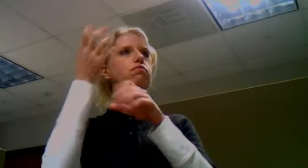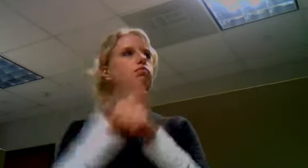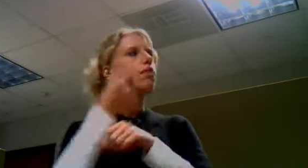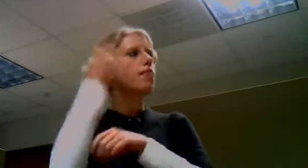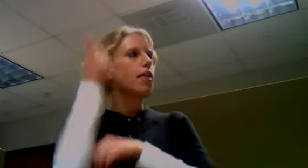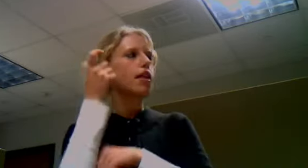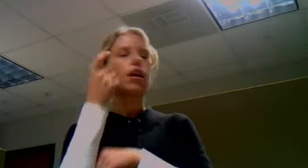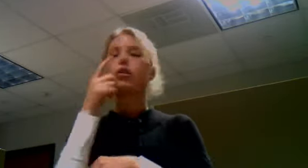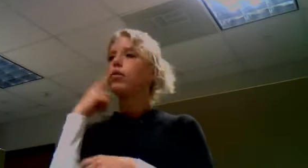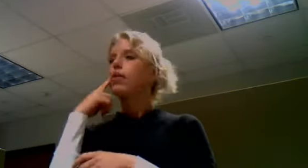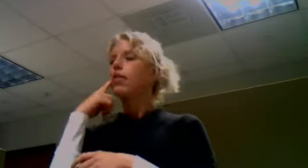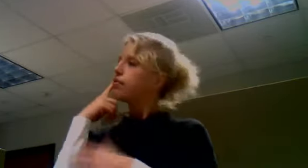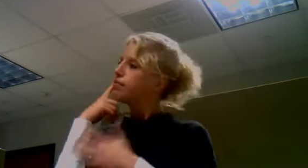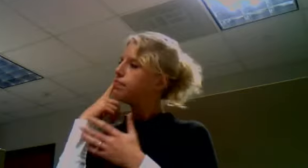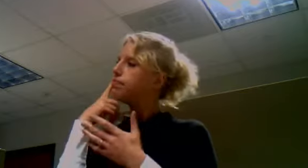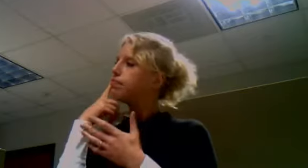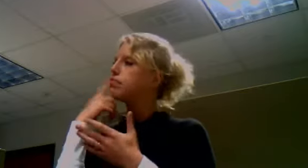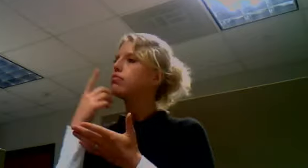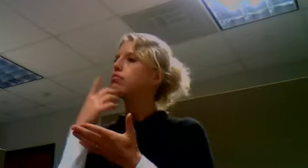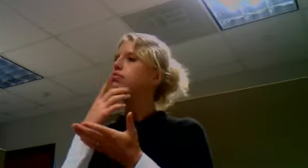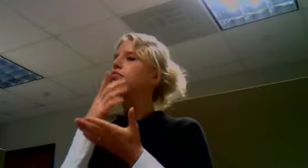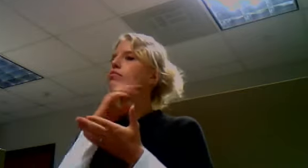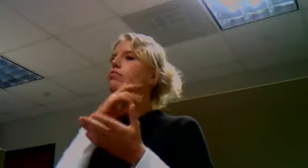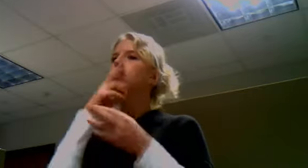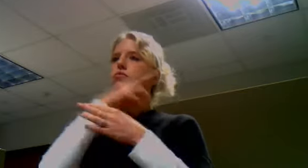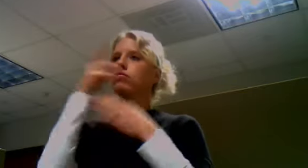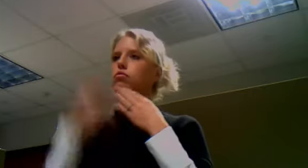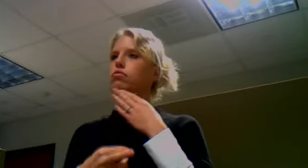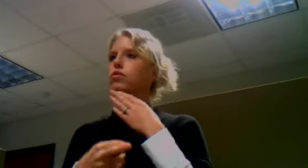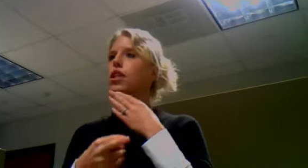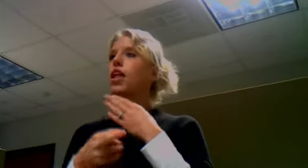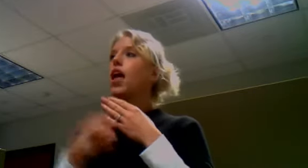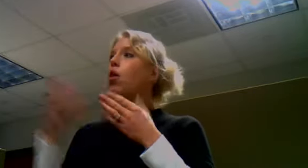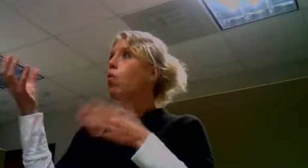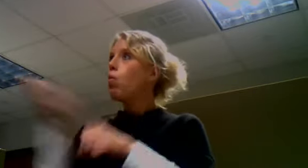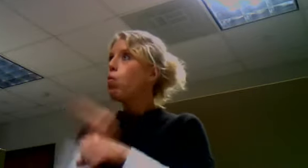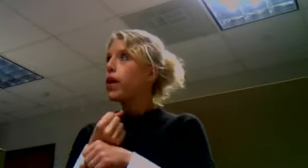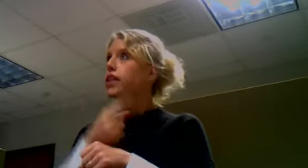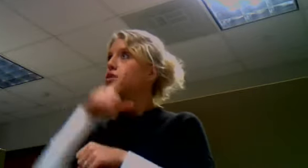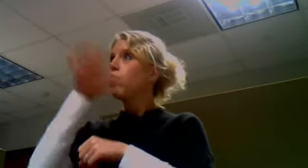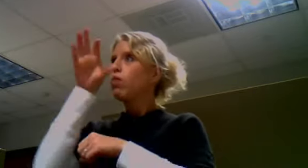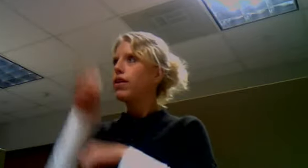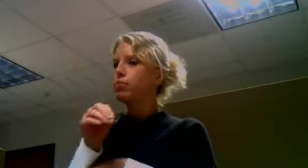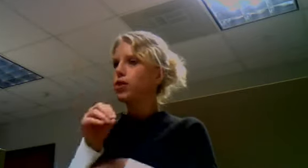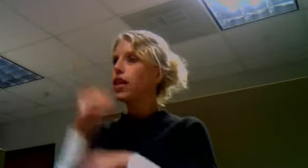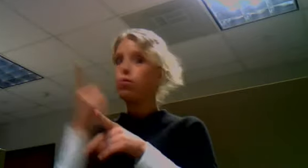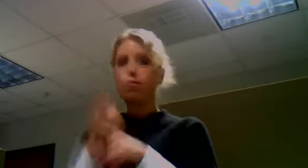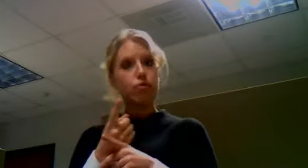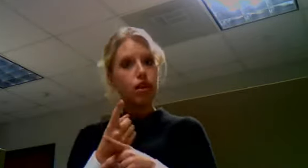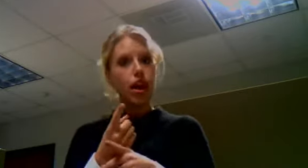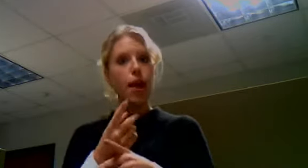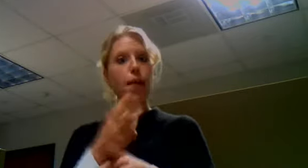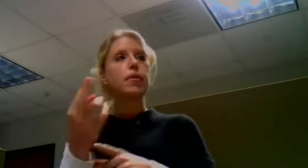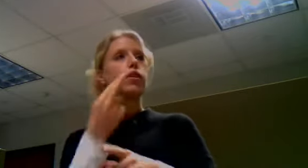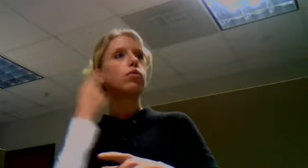conclusion, the odds of winning lottery are 100%. Right? The reason is you never go out and bother to ask